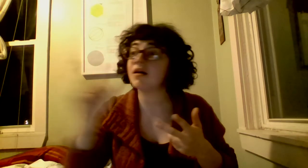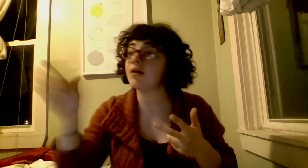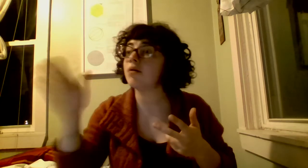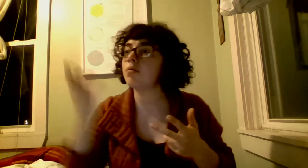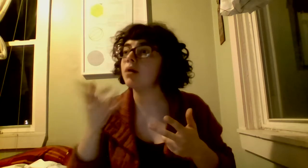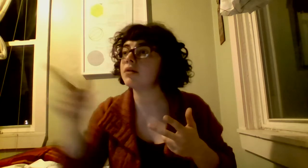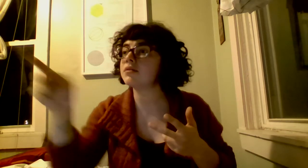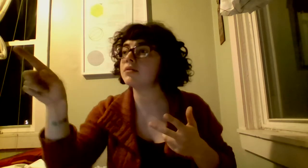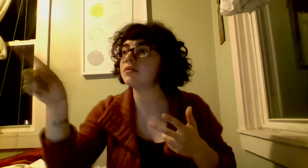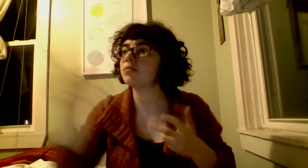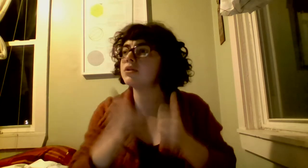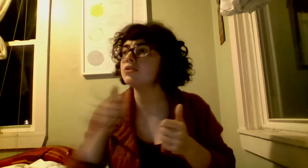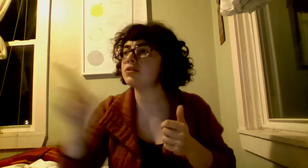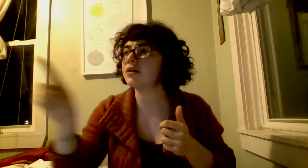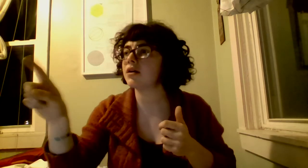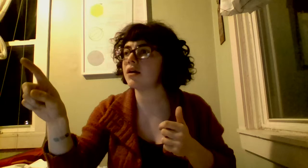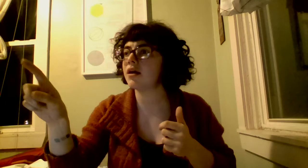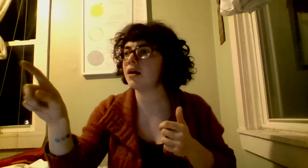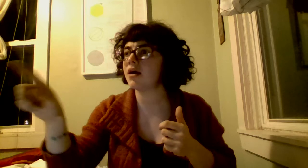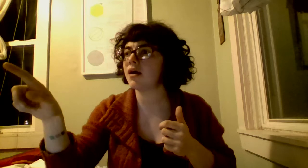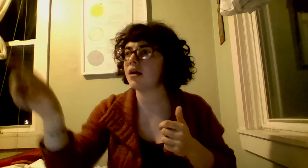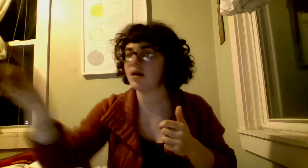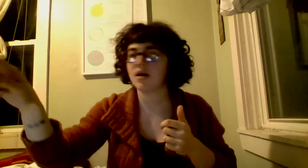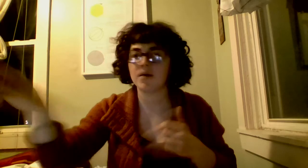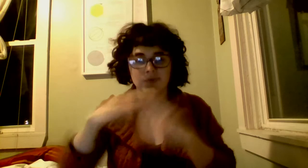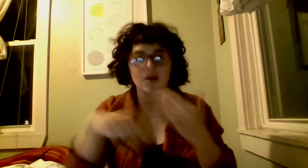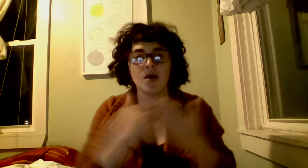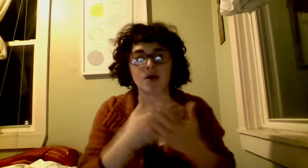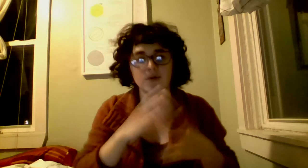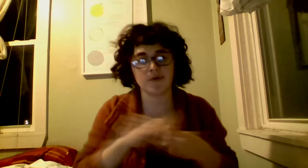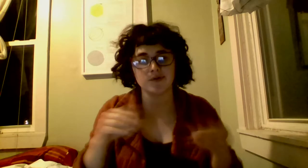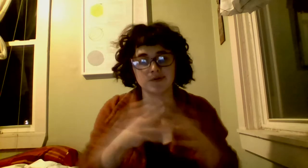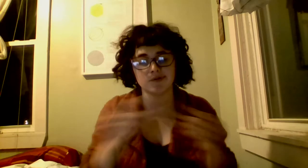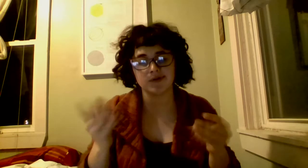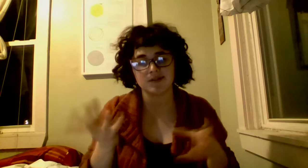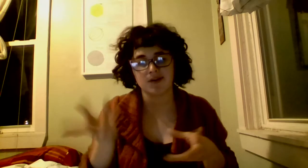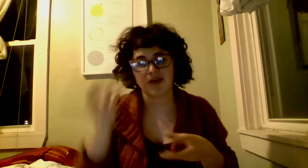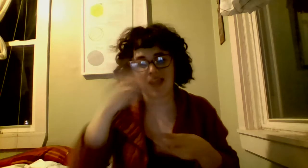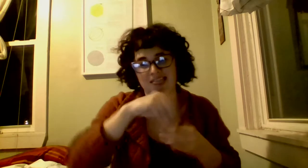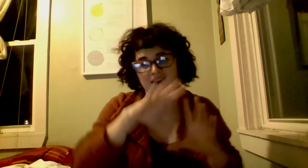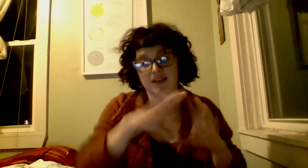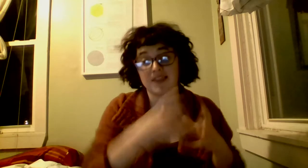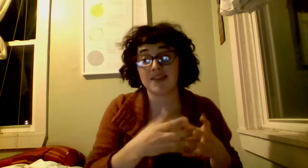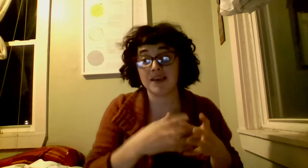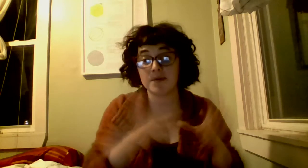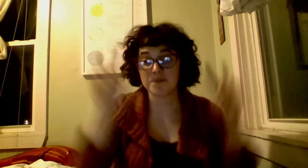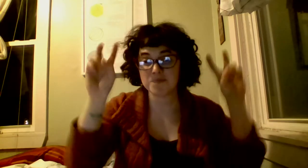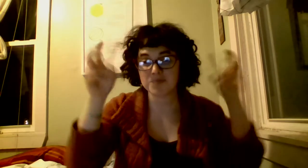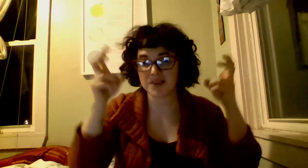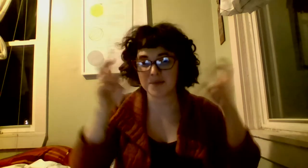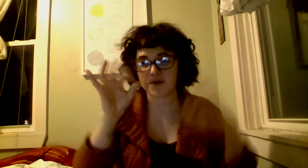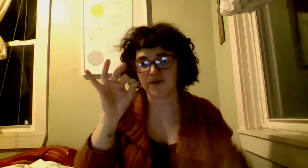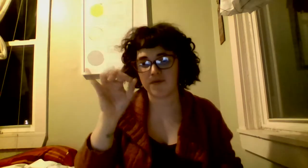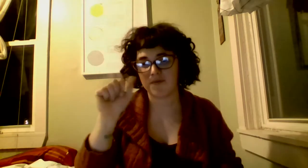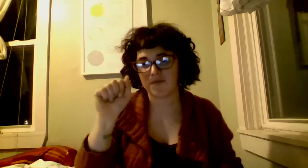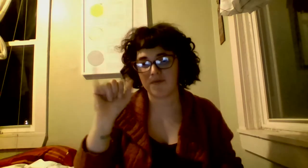which ones? All of those stories fall into that theme of the fairy tales. And here is where you see all of these